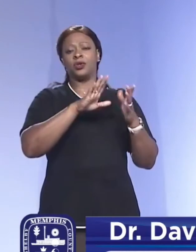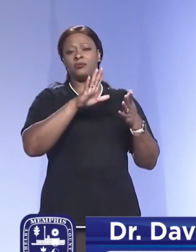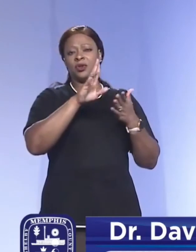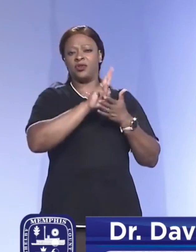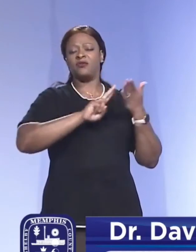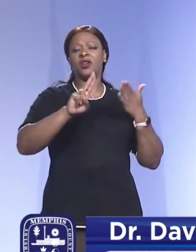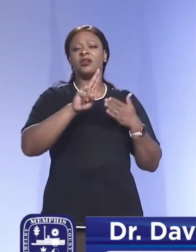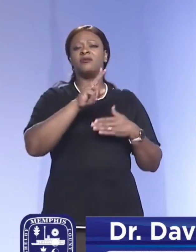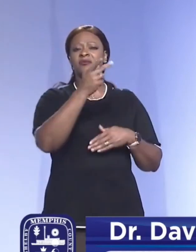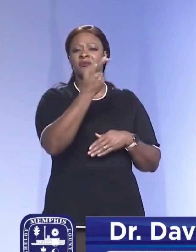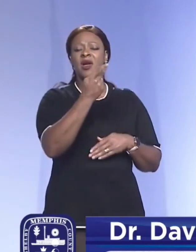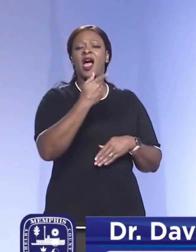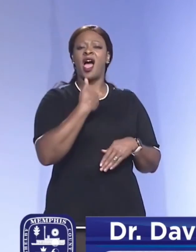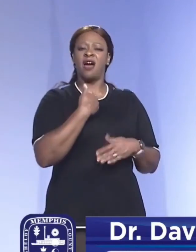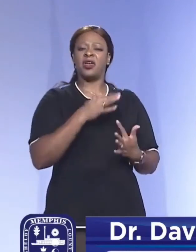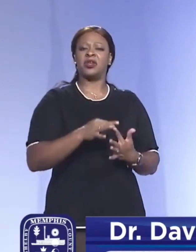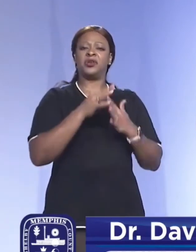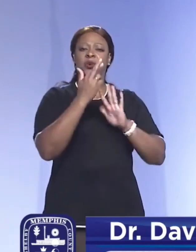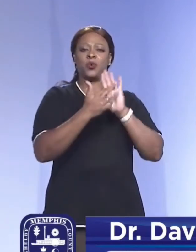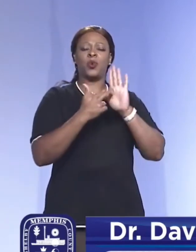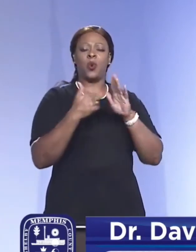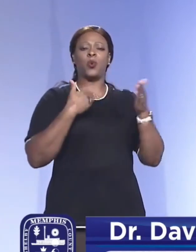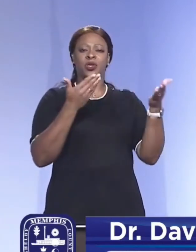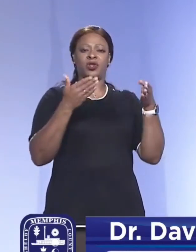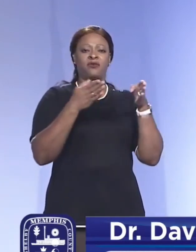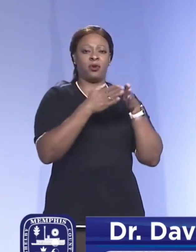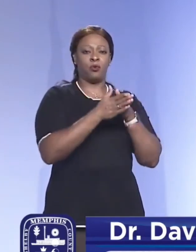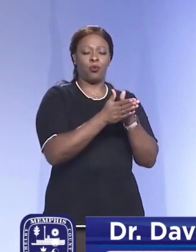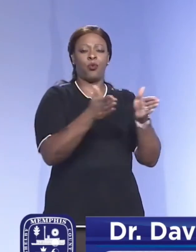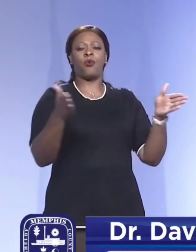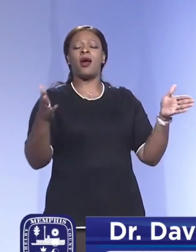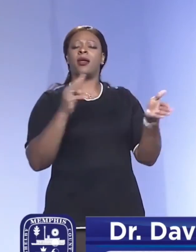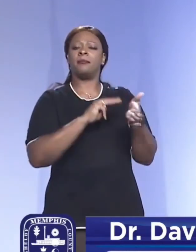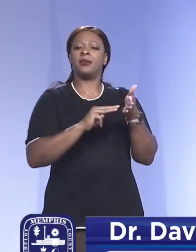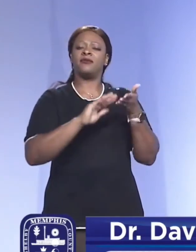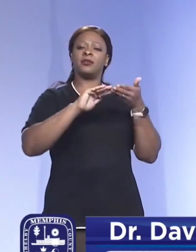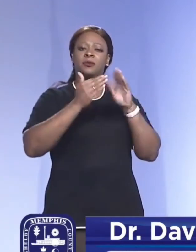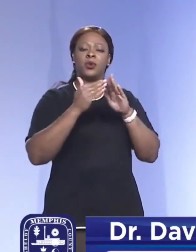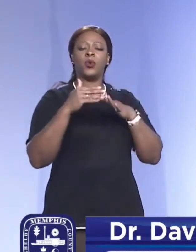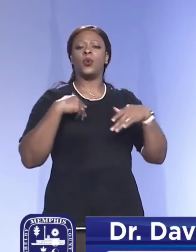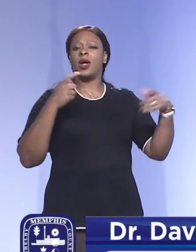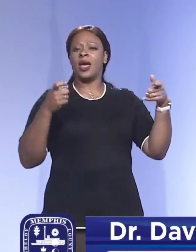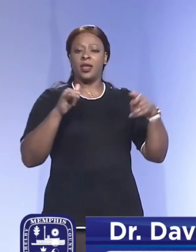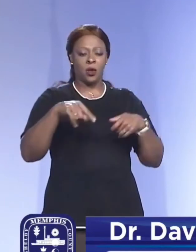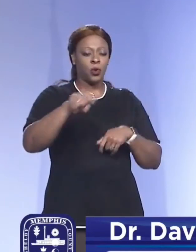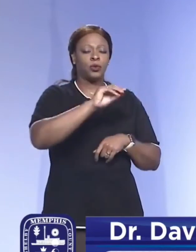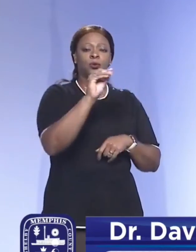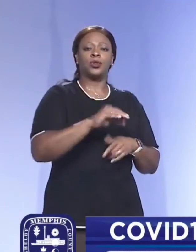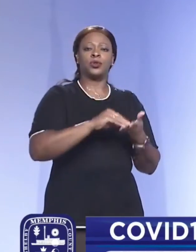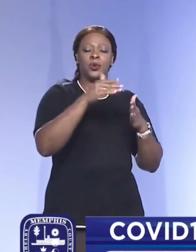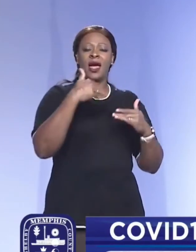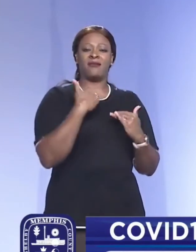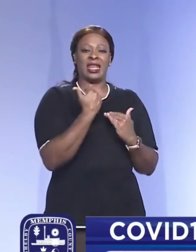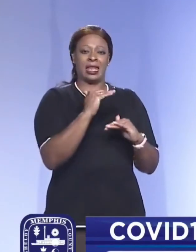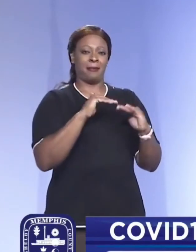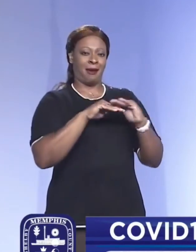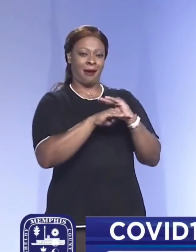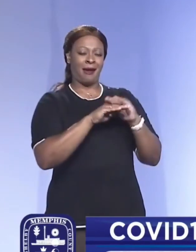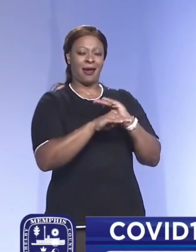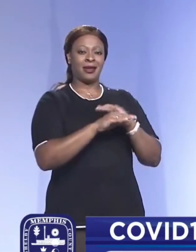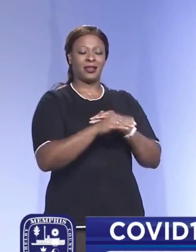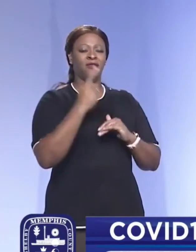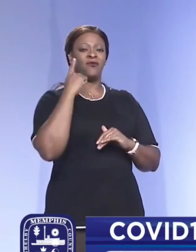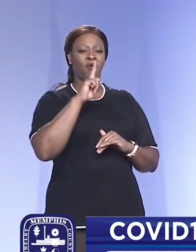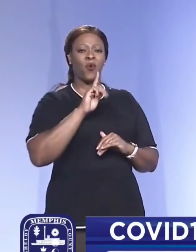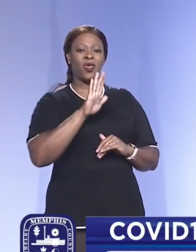unique role that we serve in the broader Memphis community, we have a percentage of students that have limited access to core